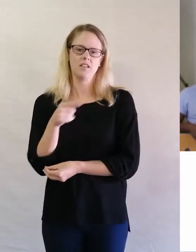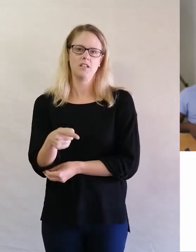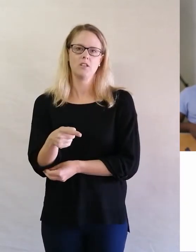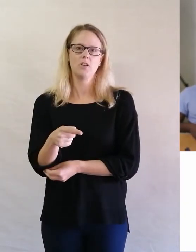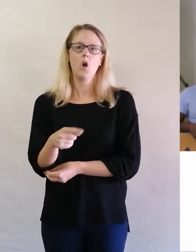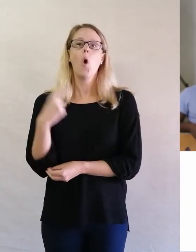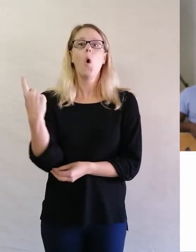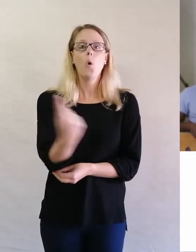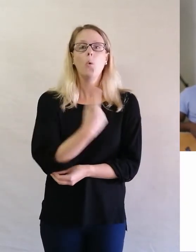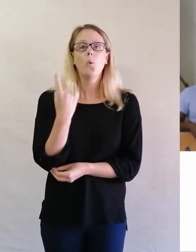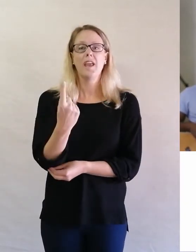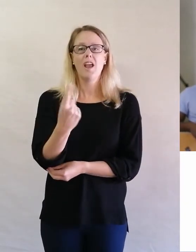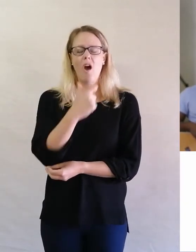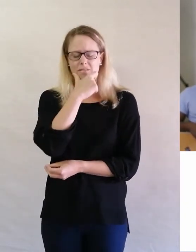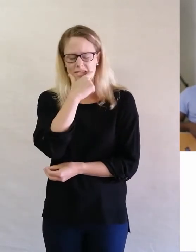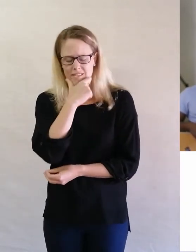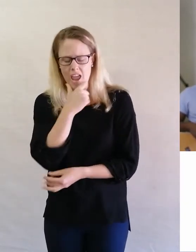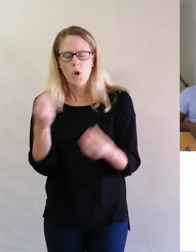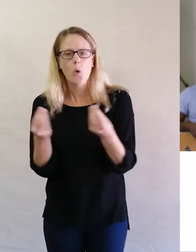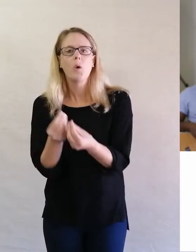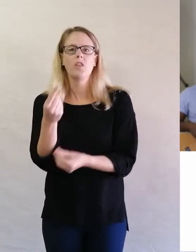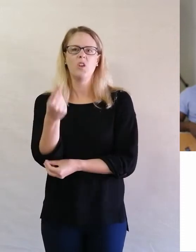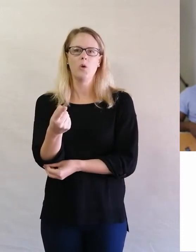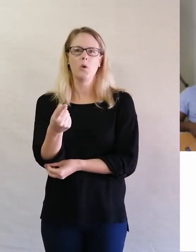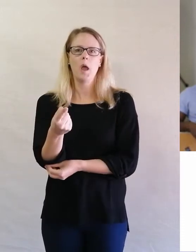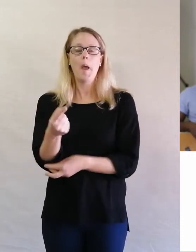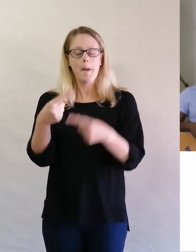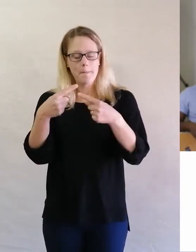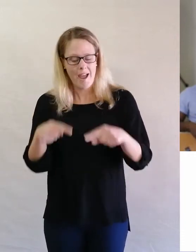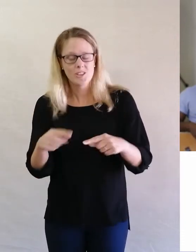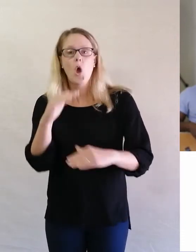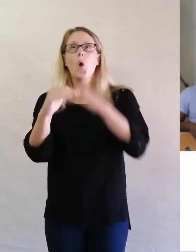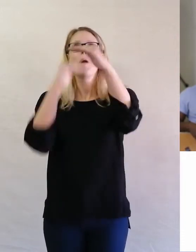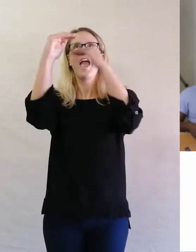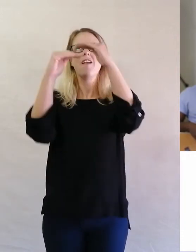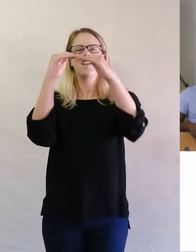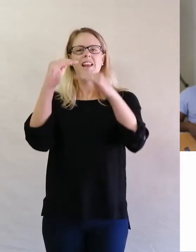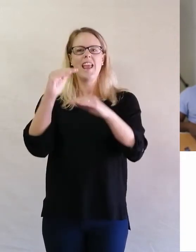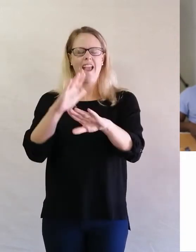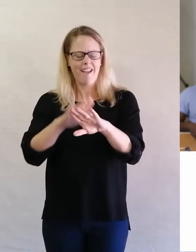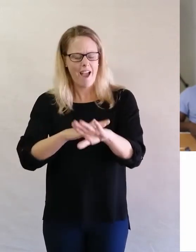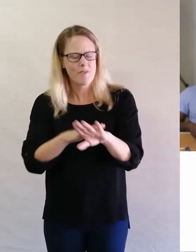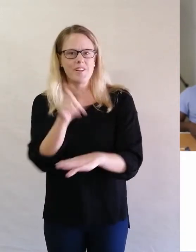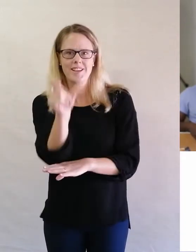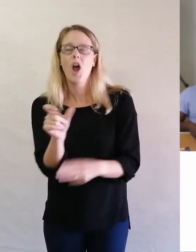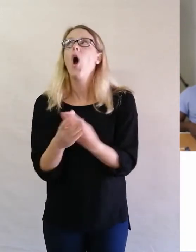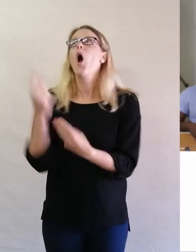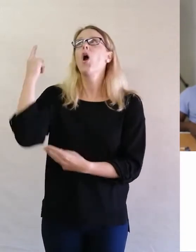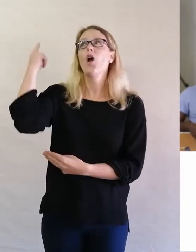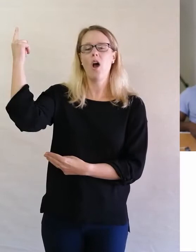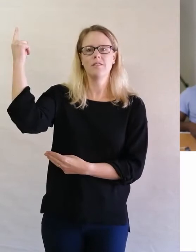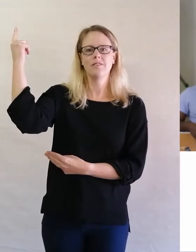are grieving with you. But more than that, we have a heavenly helper and comforter, God Himself. And